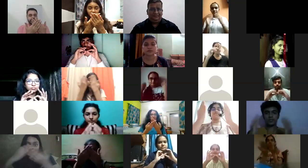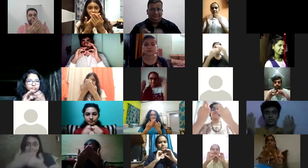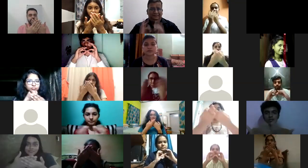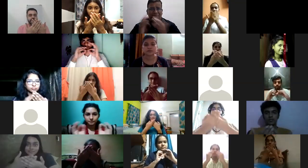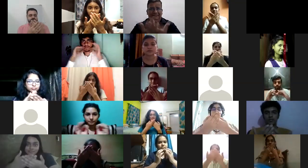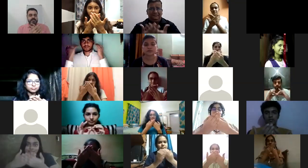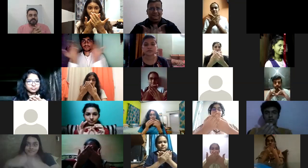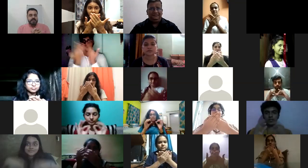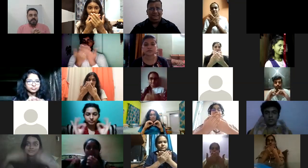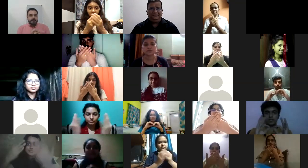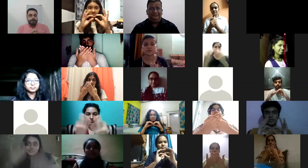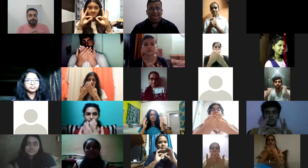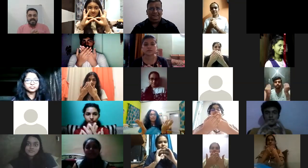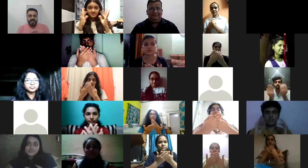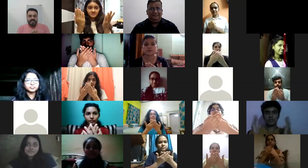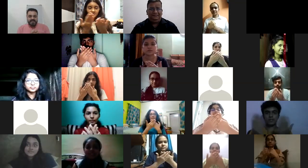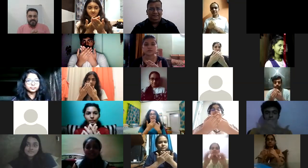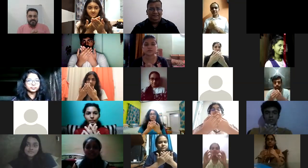Family. Mother.